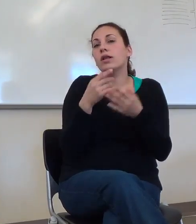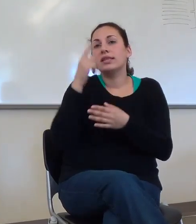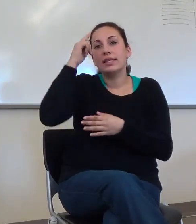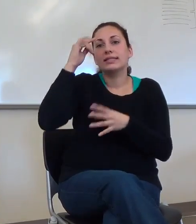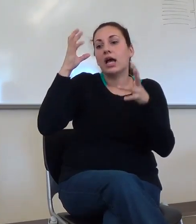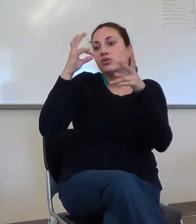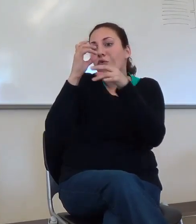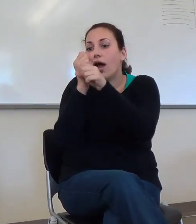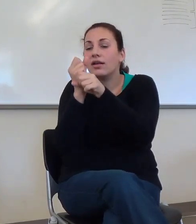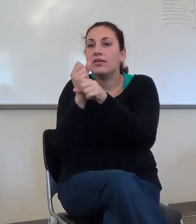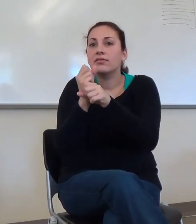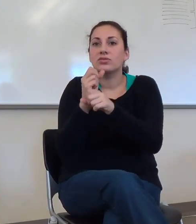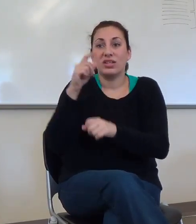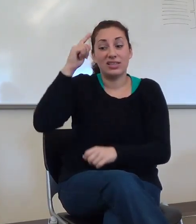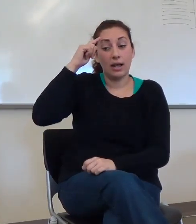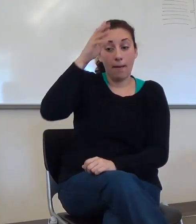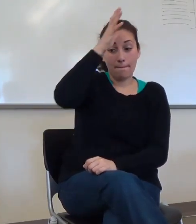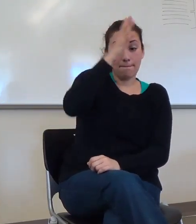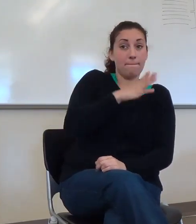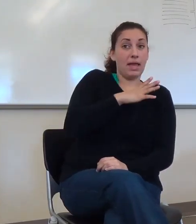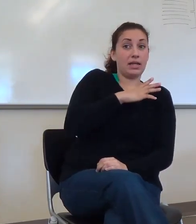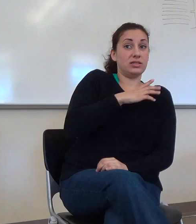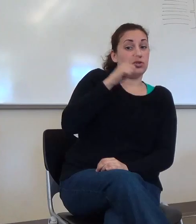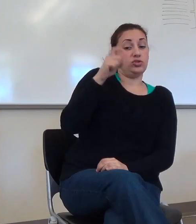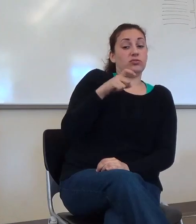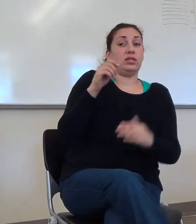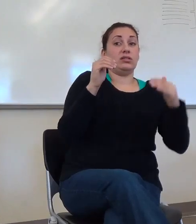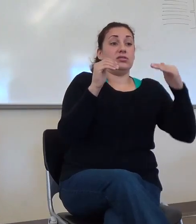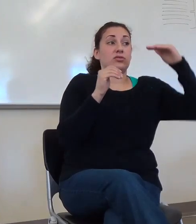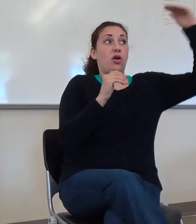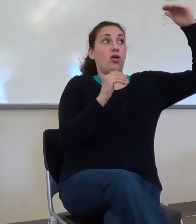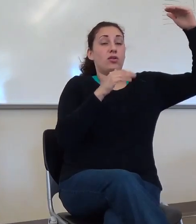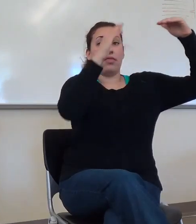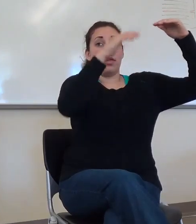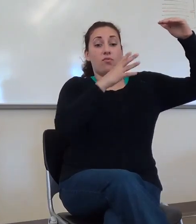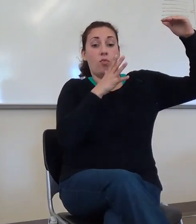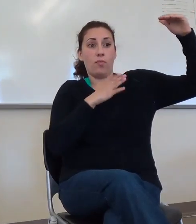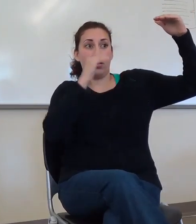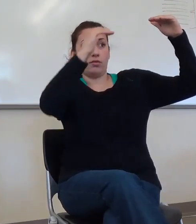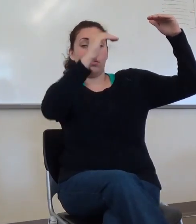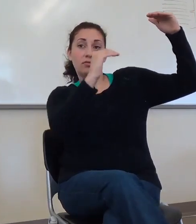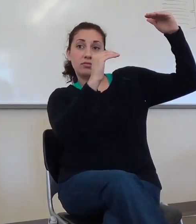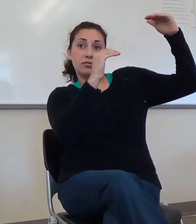think men should be taller than women. And